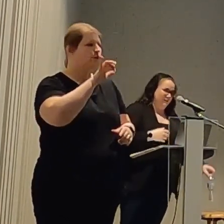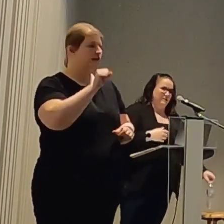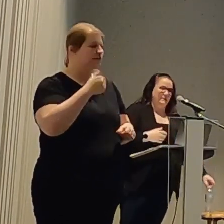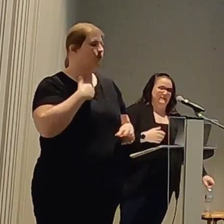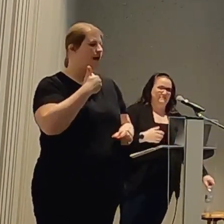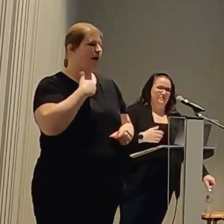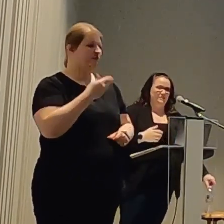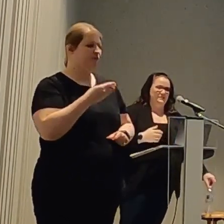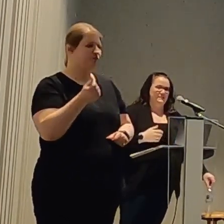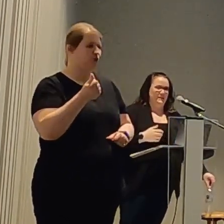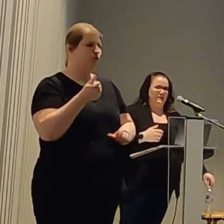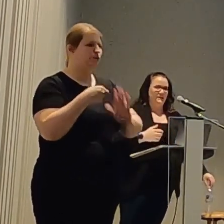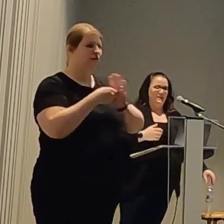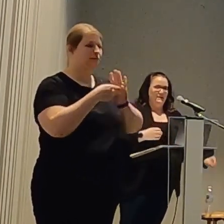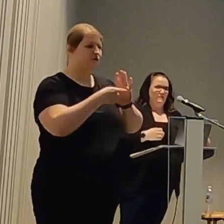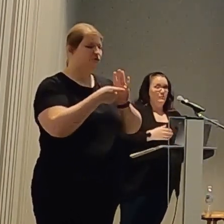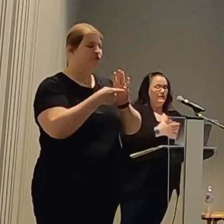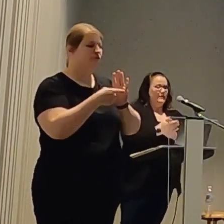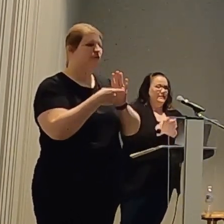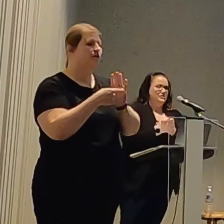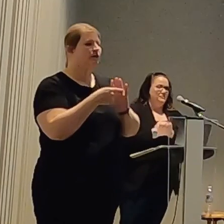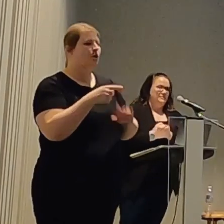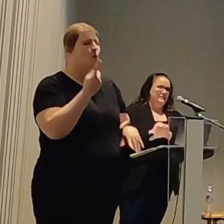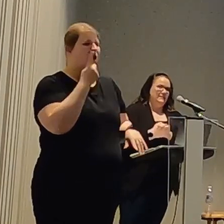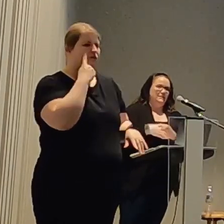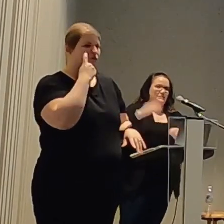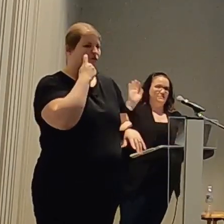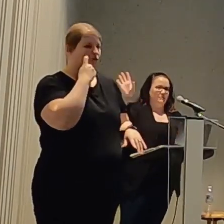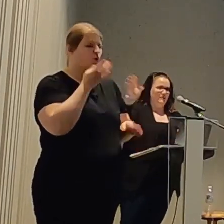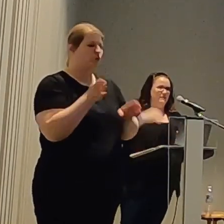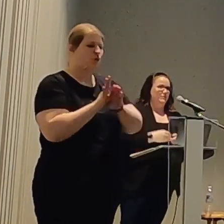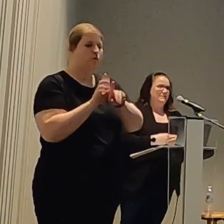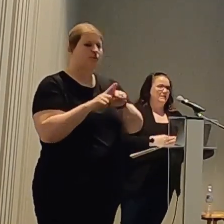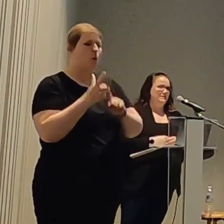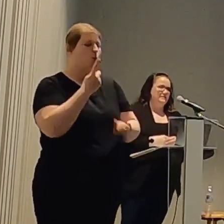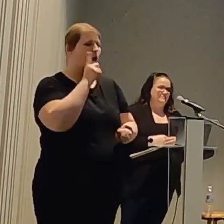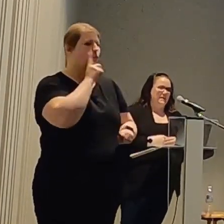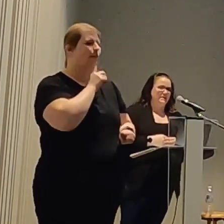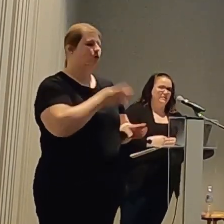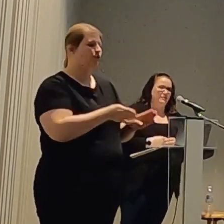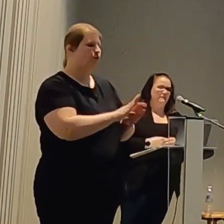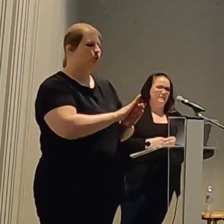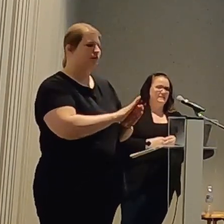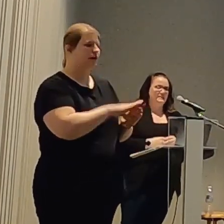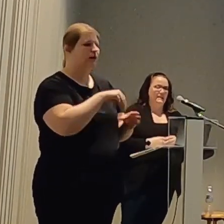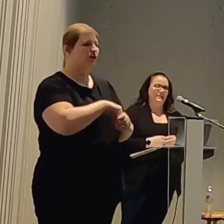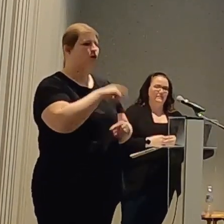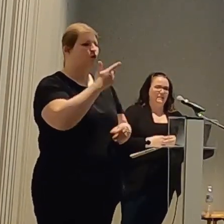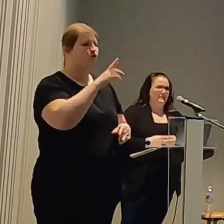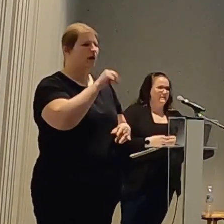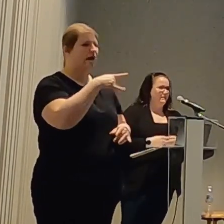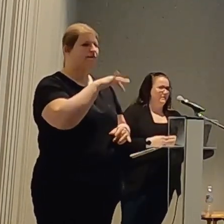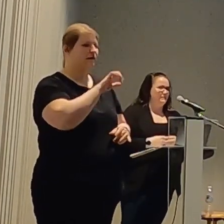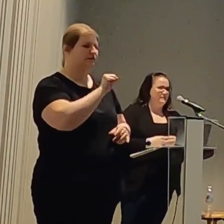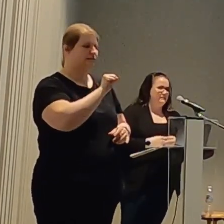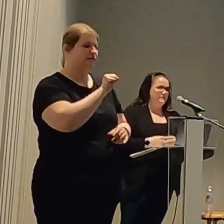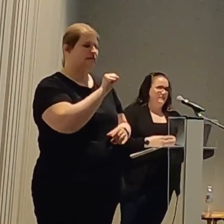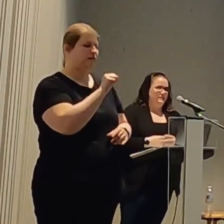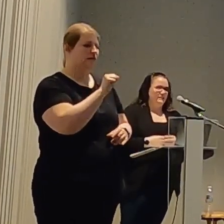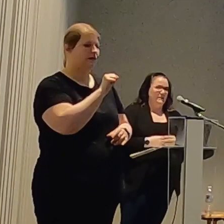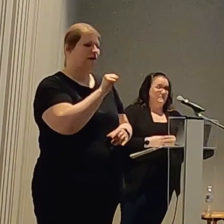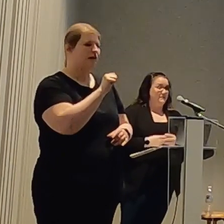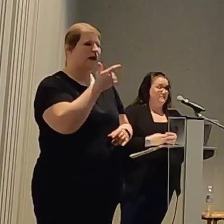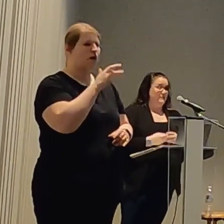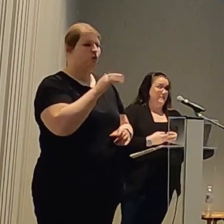We have a couple exhibitions that, well, one that has just recently closed, but one that will be closing back in the graphics gallery. It